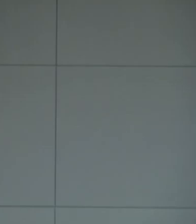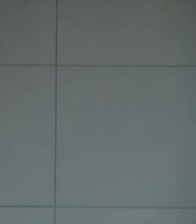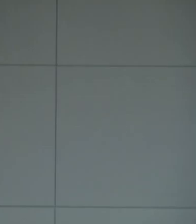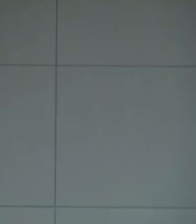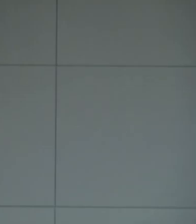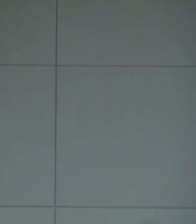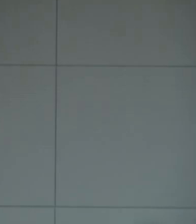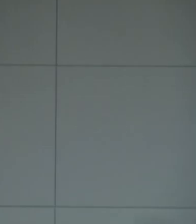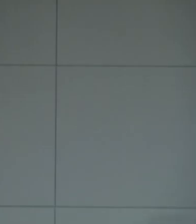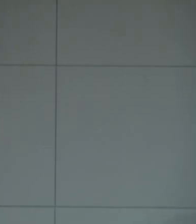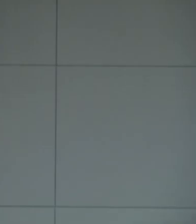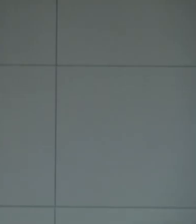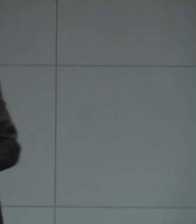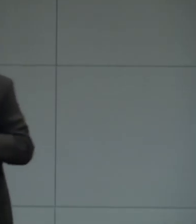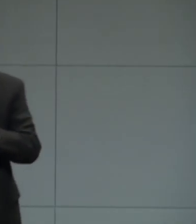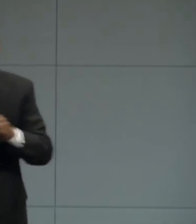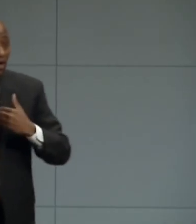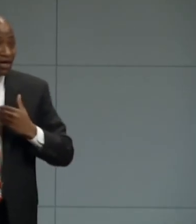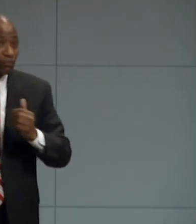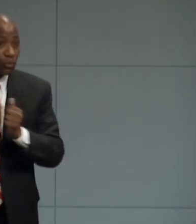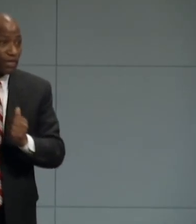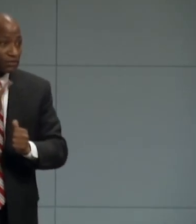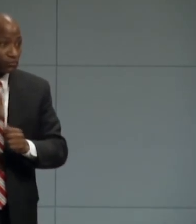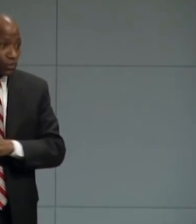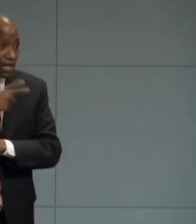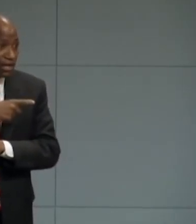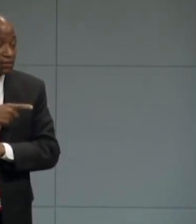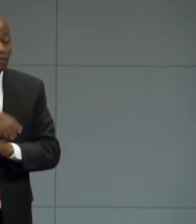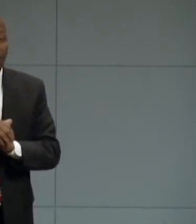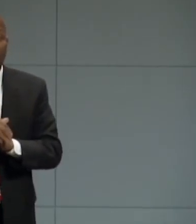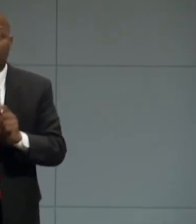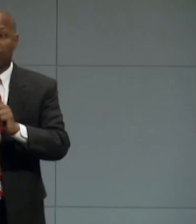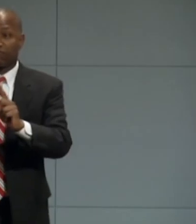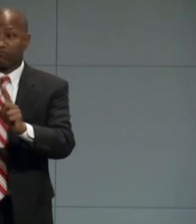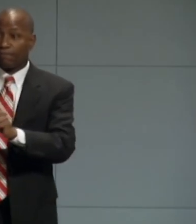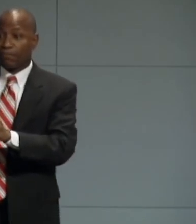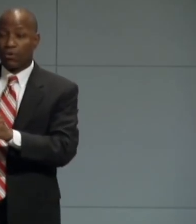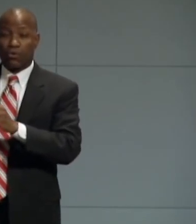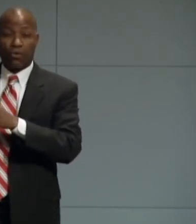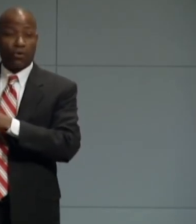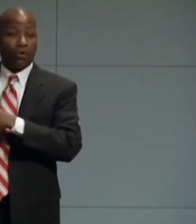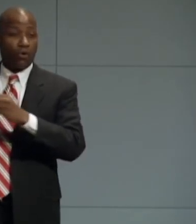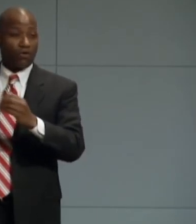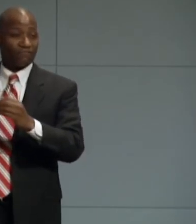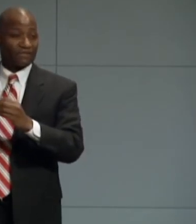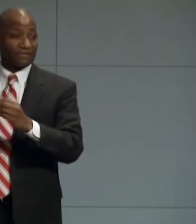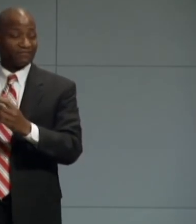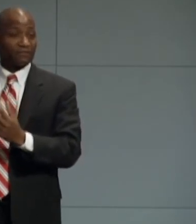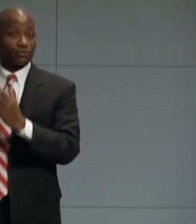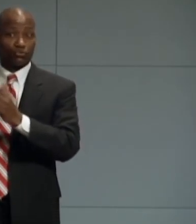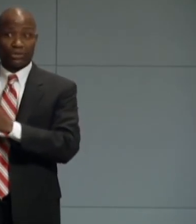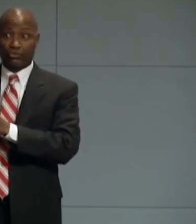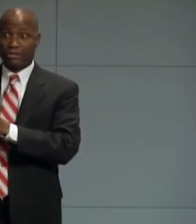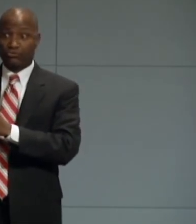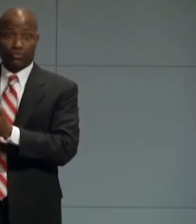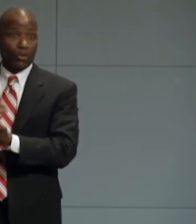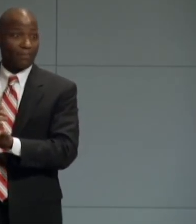things that are unexplained and yet to be discovered in American history. And Mr.